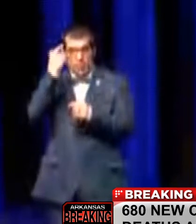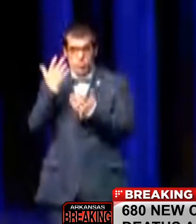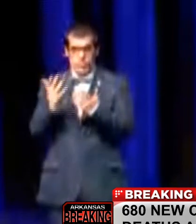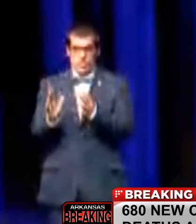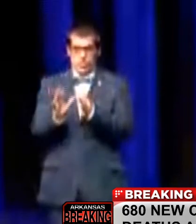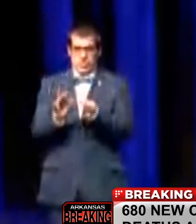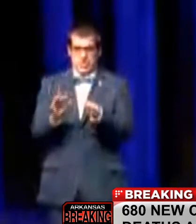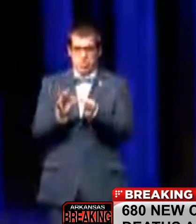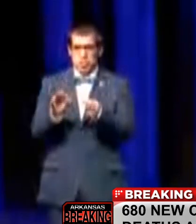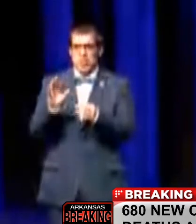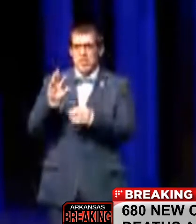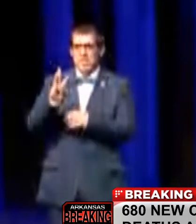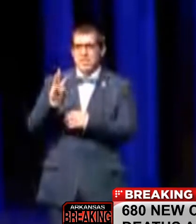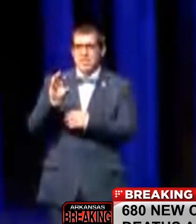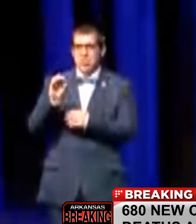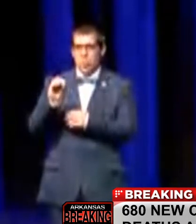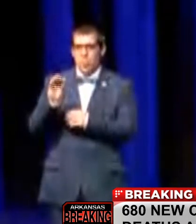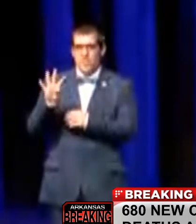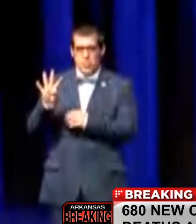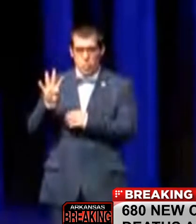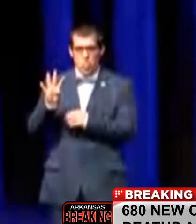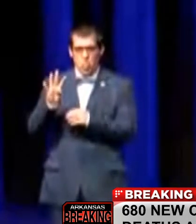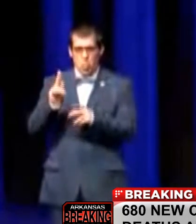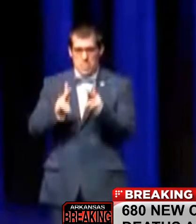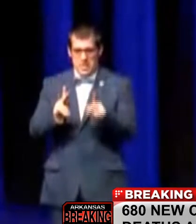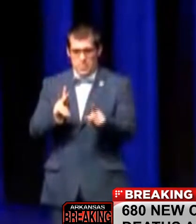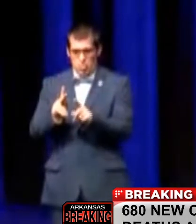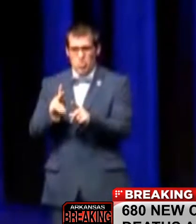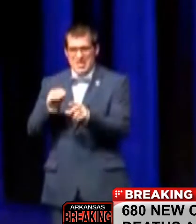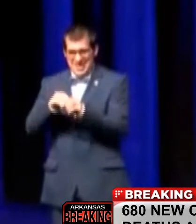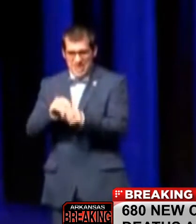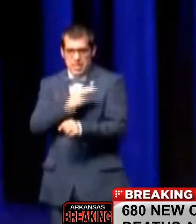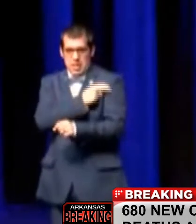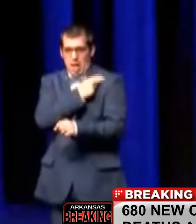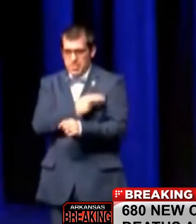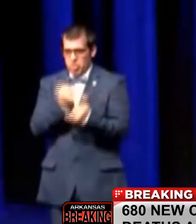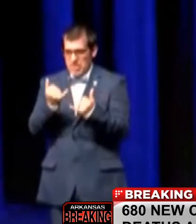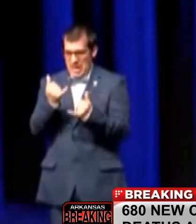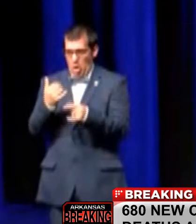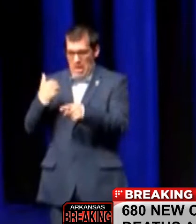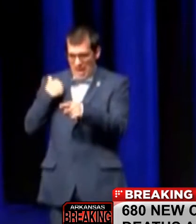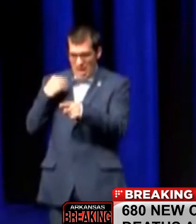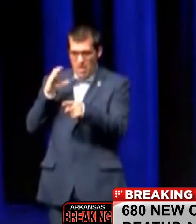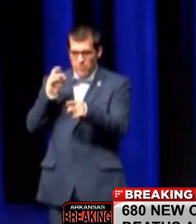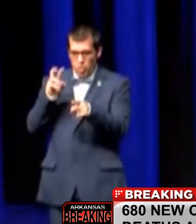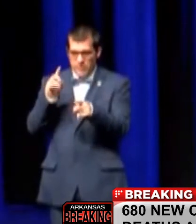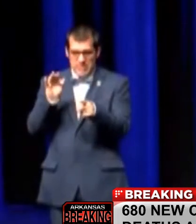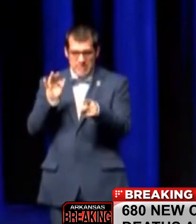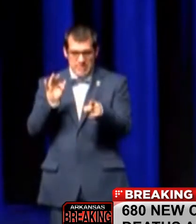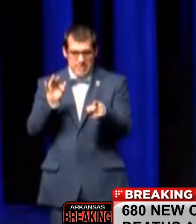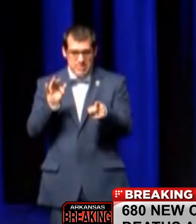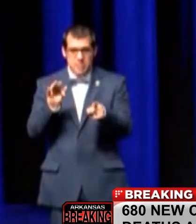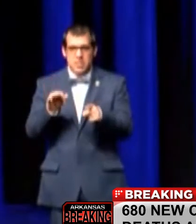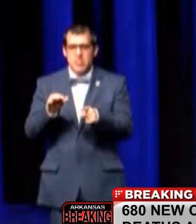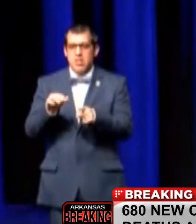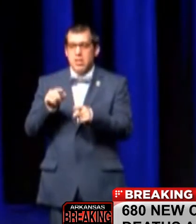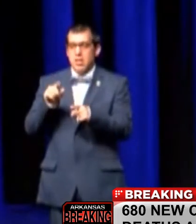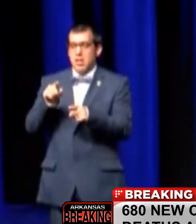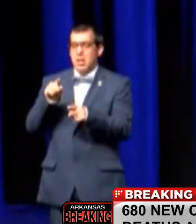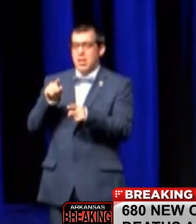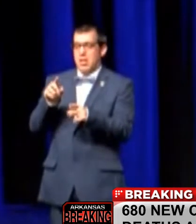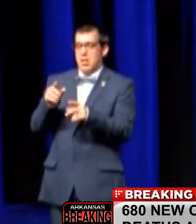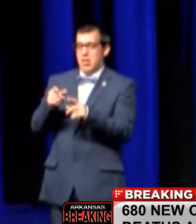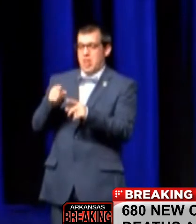have 604 individuals who are hospitalized with COVID-19 right now in Arkansas. 110 of